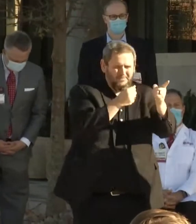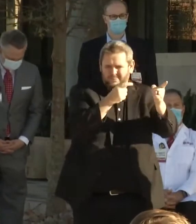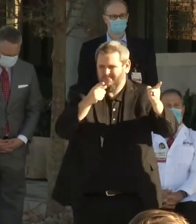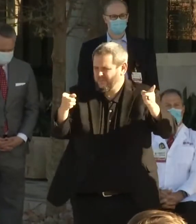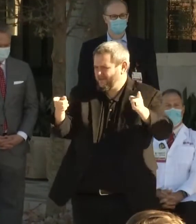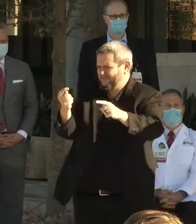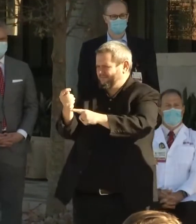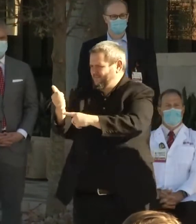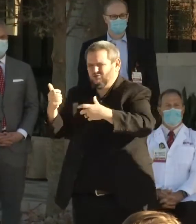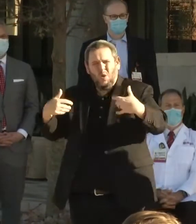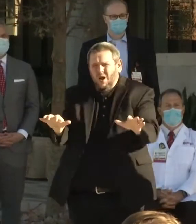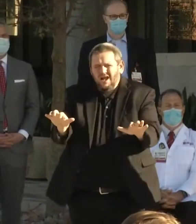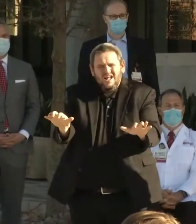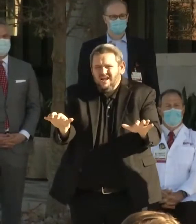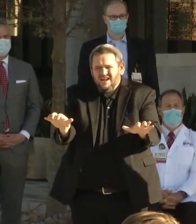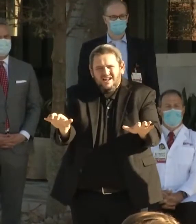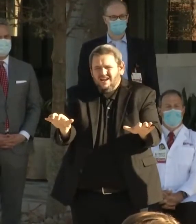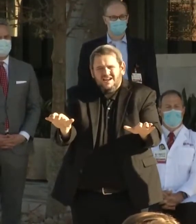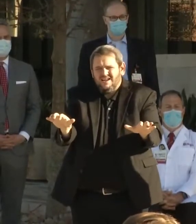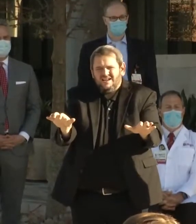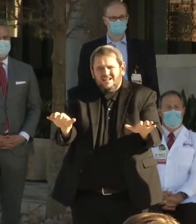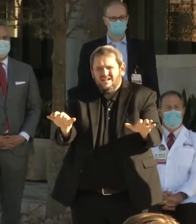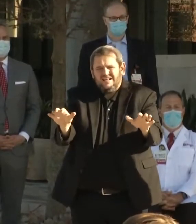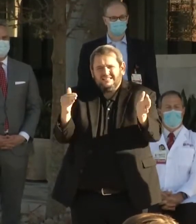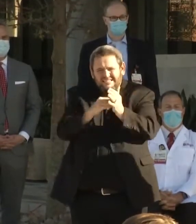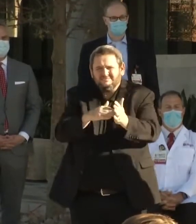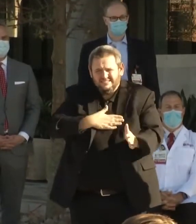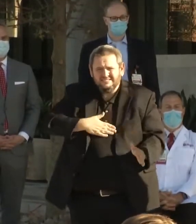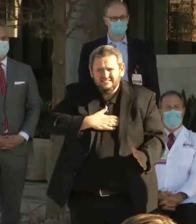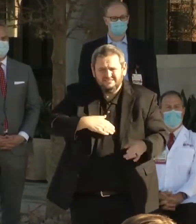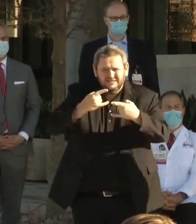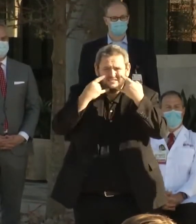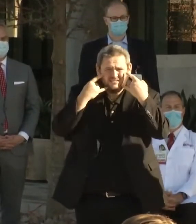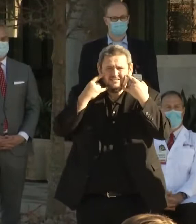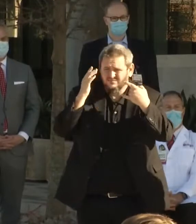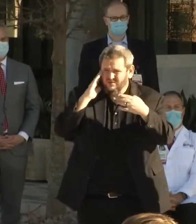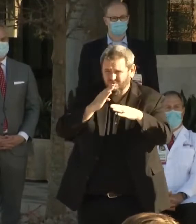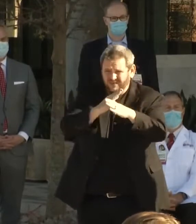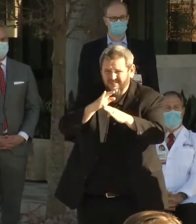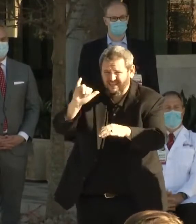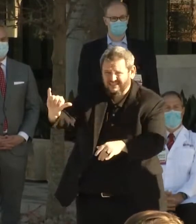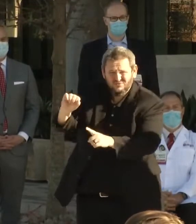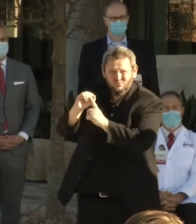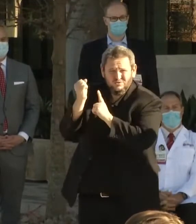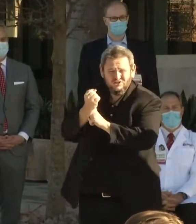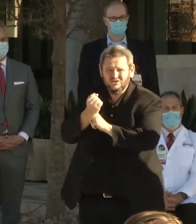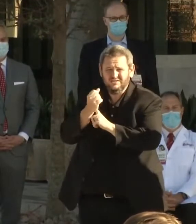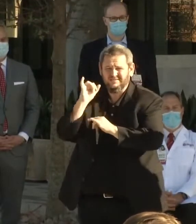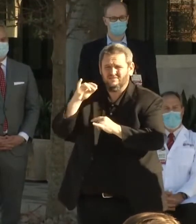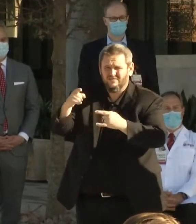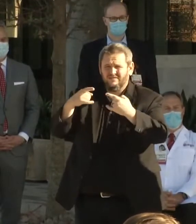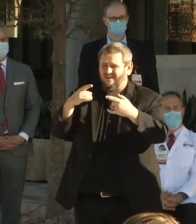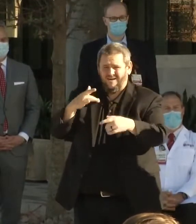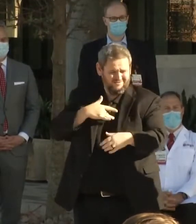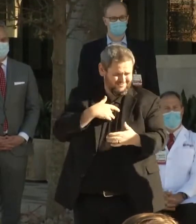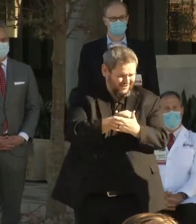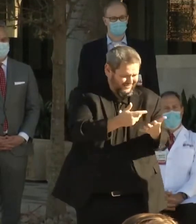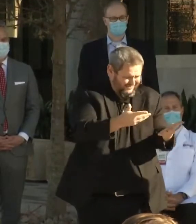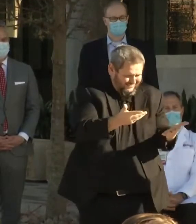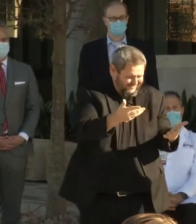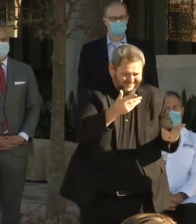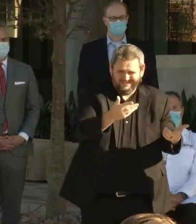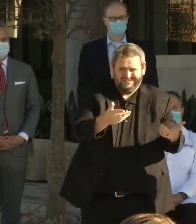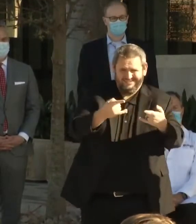mask can prevent the spread of COVID. Wearing your mask can't prevent heart disease. So that's why we're really focused on